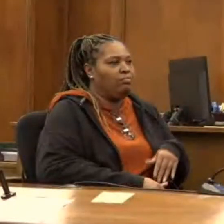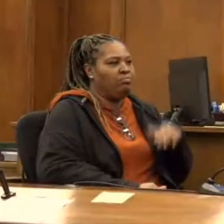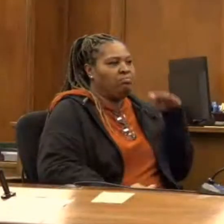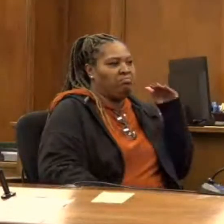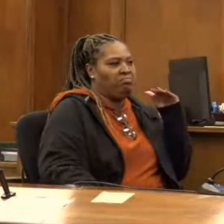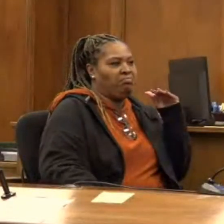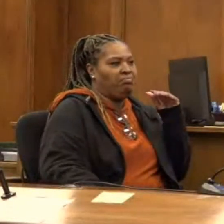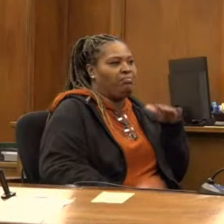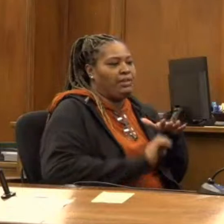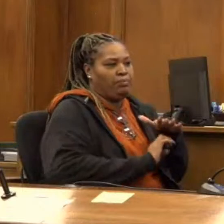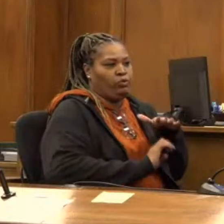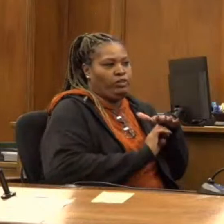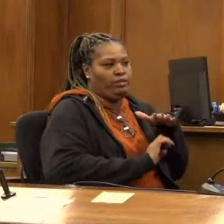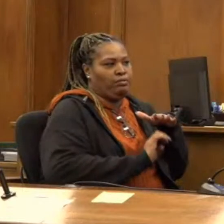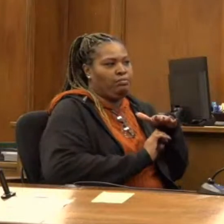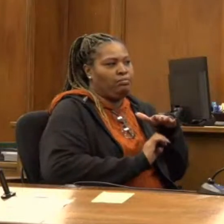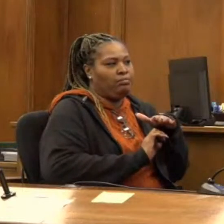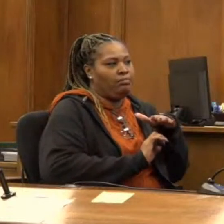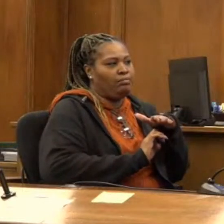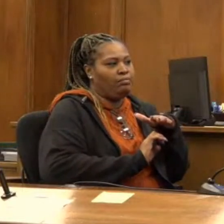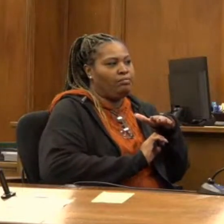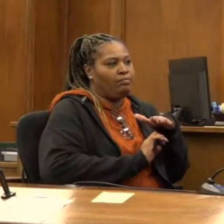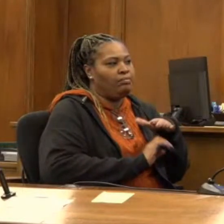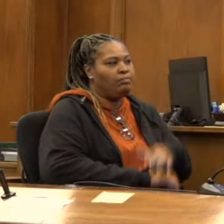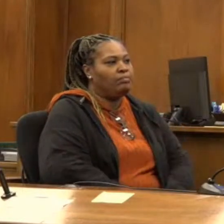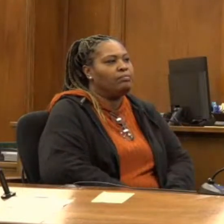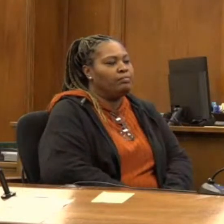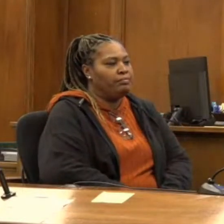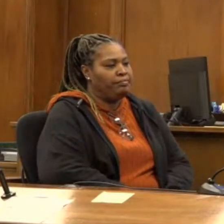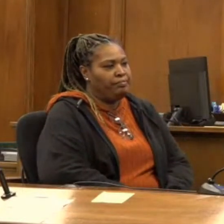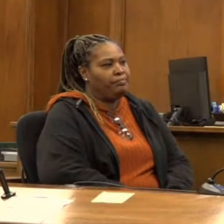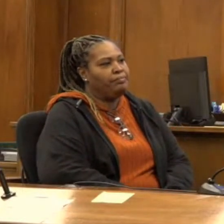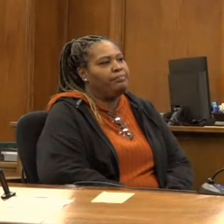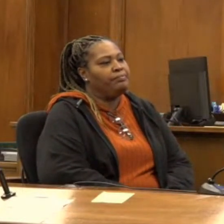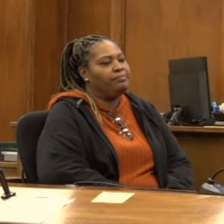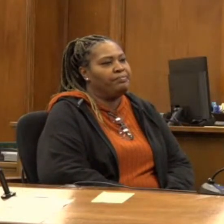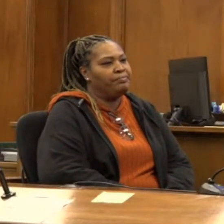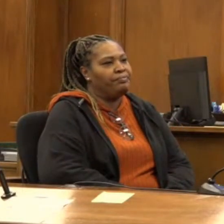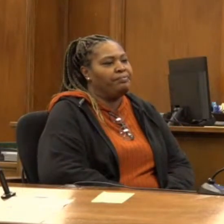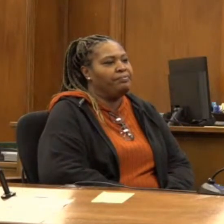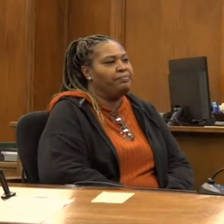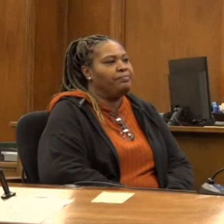I believe we were 4 years apart. This was in elementary school.